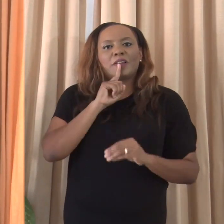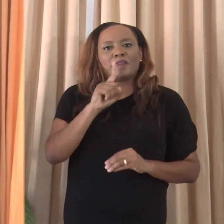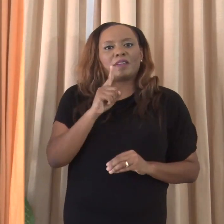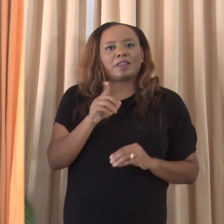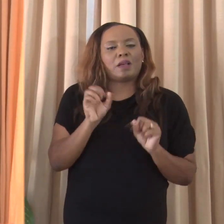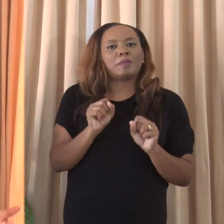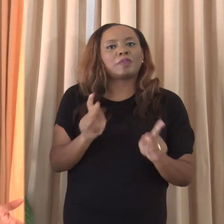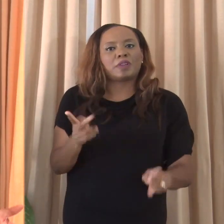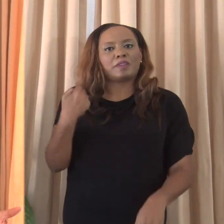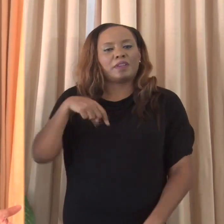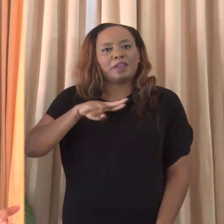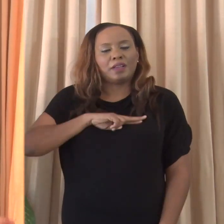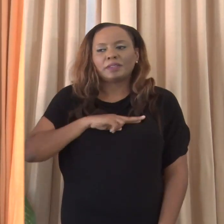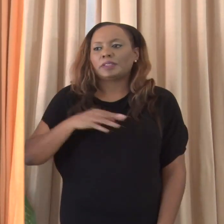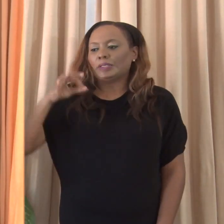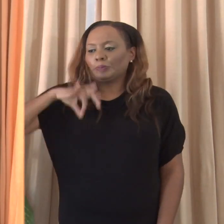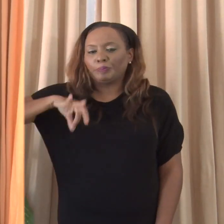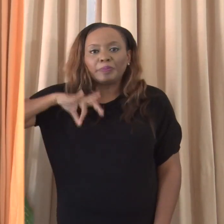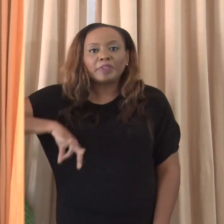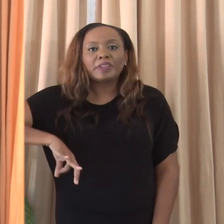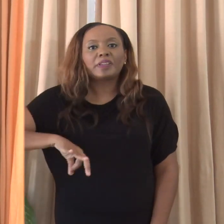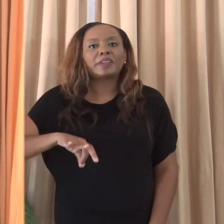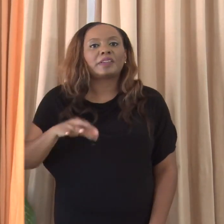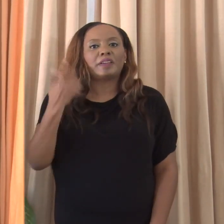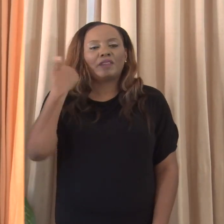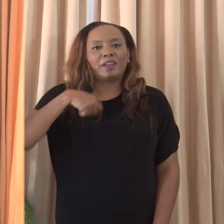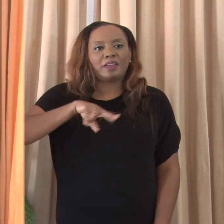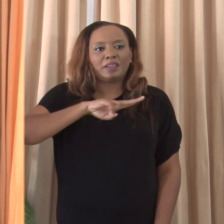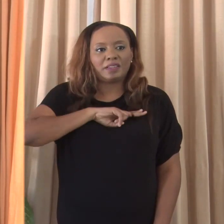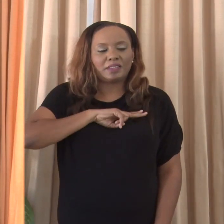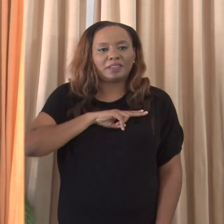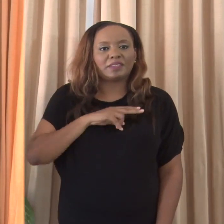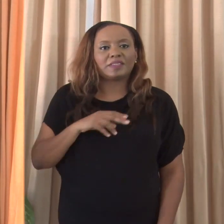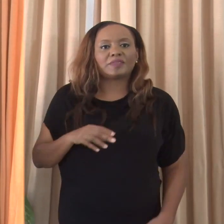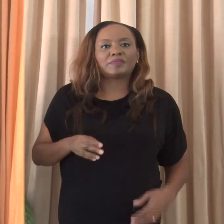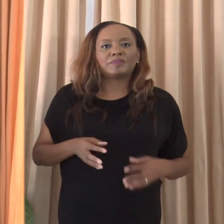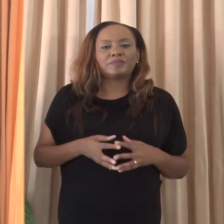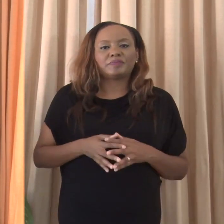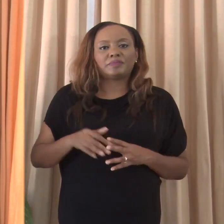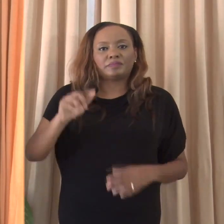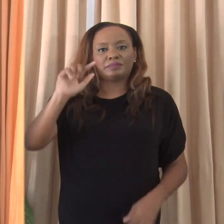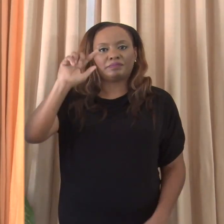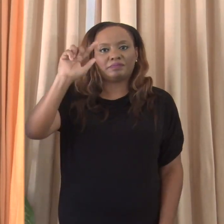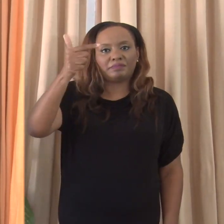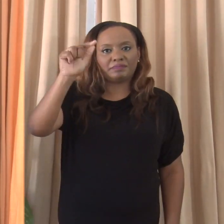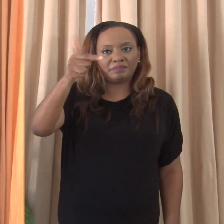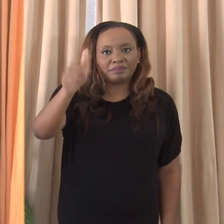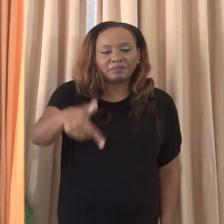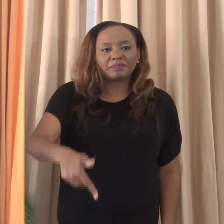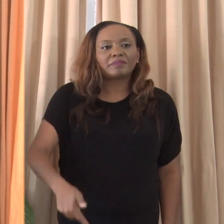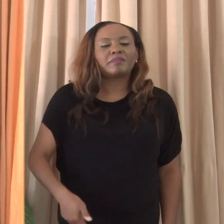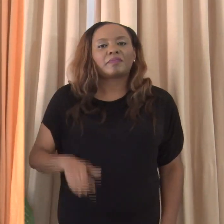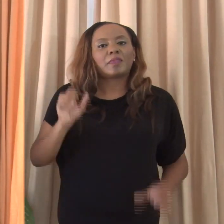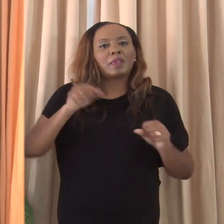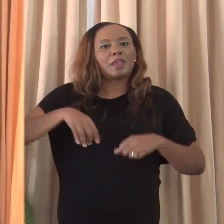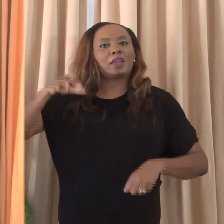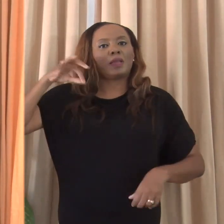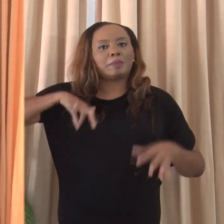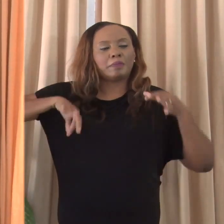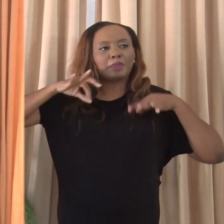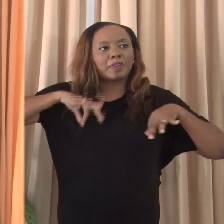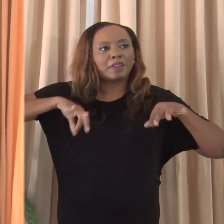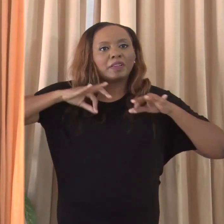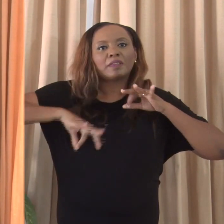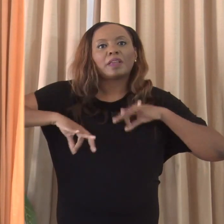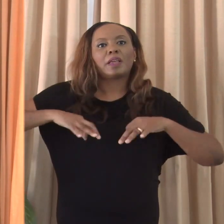opportunity. We have to see it as a benefit from the posture that we have taken. And again, down the road, it can only speak towards offering